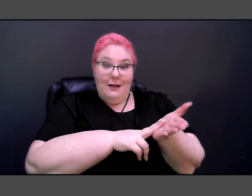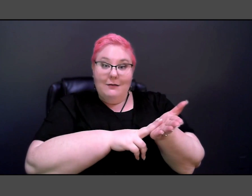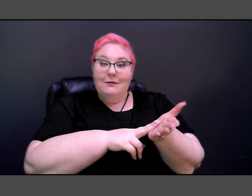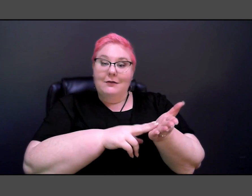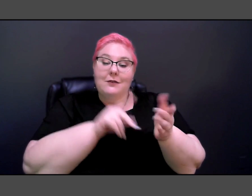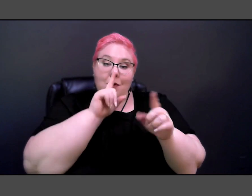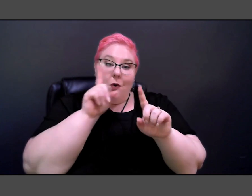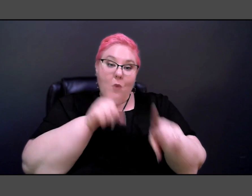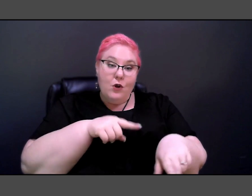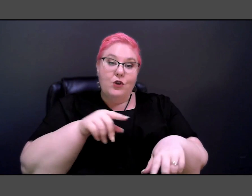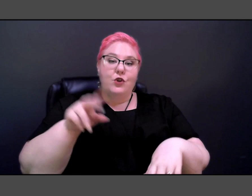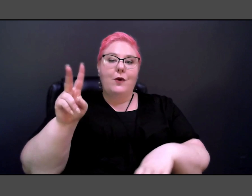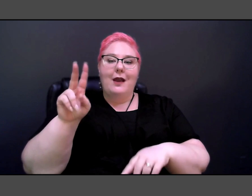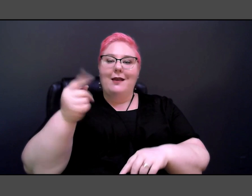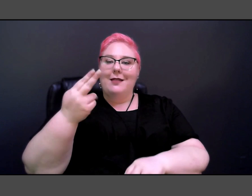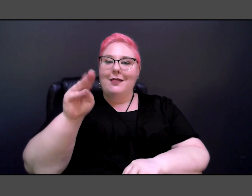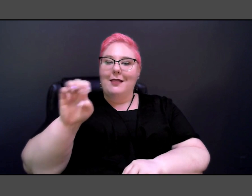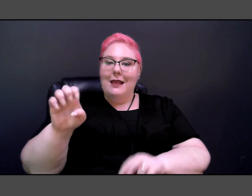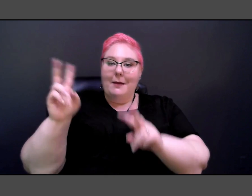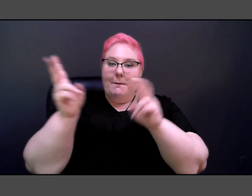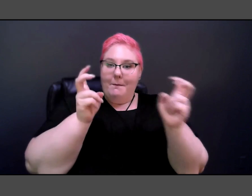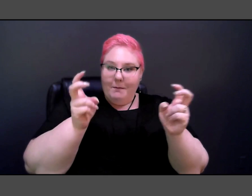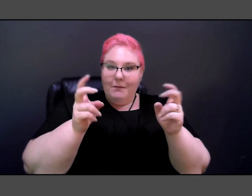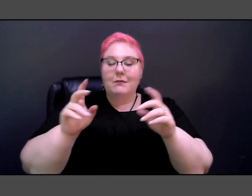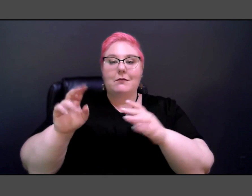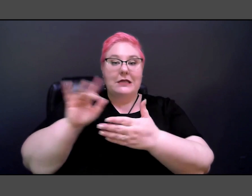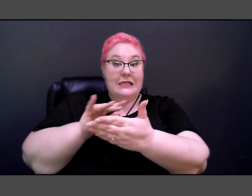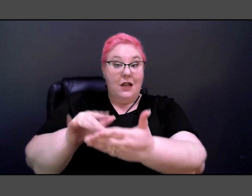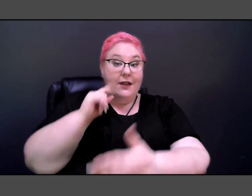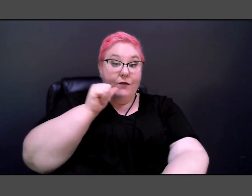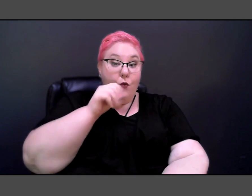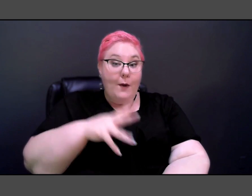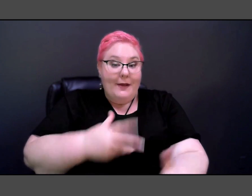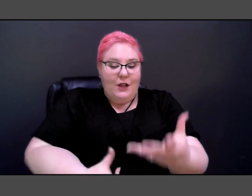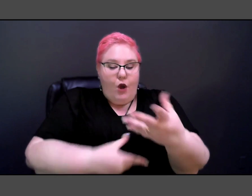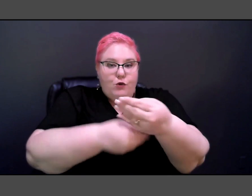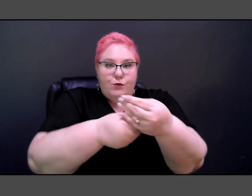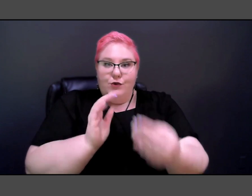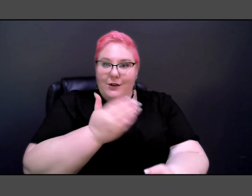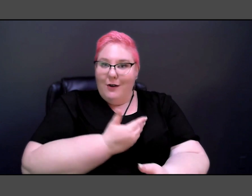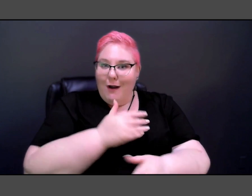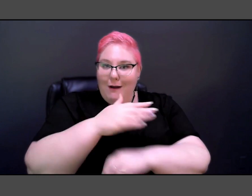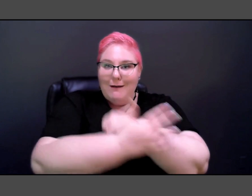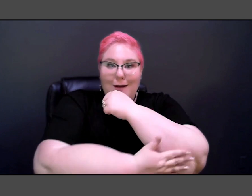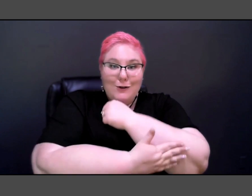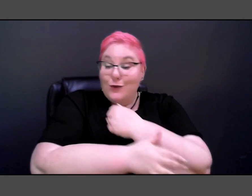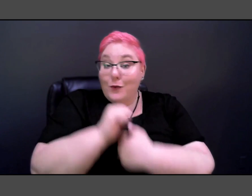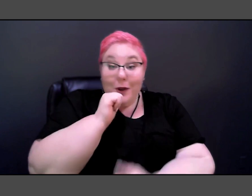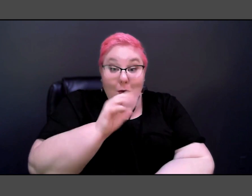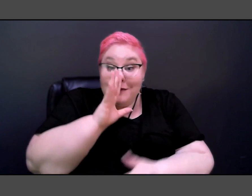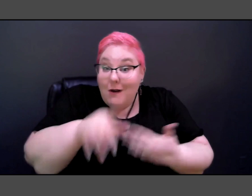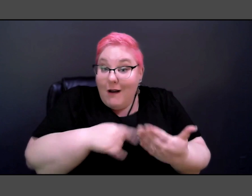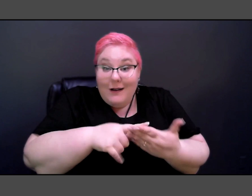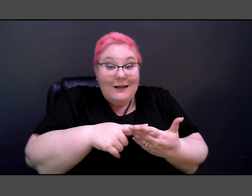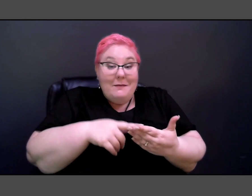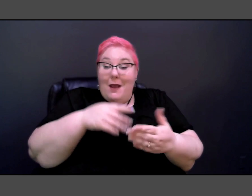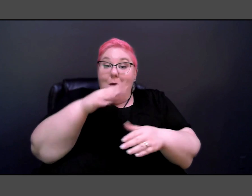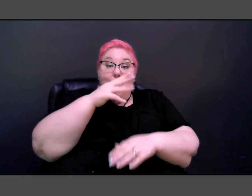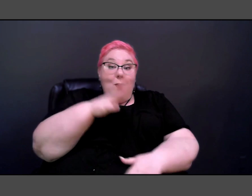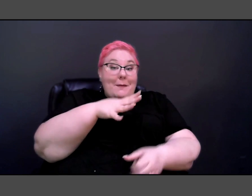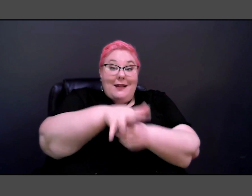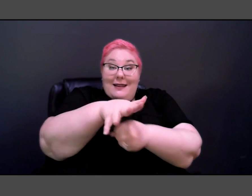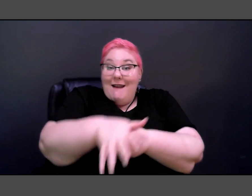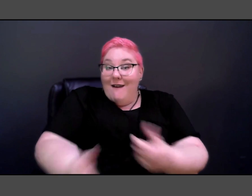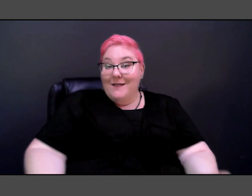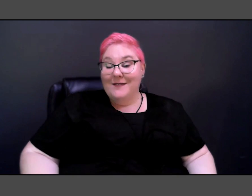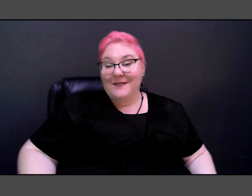women's contributions to our country, because we don't talk enough about women. And I will say that